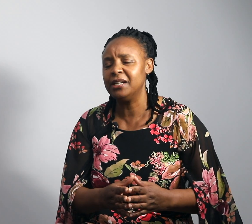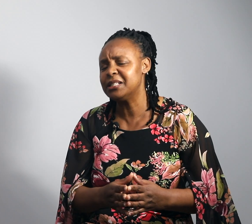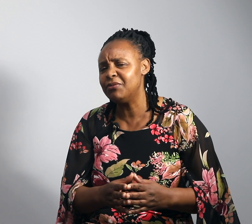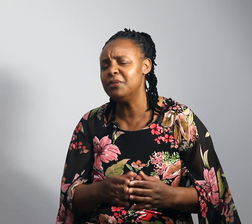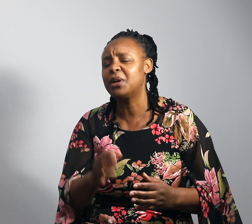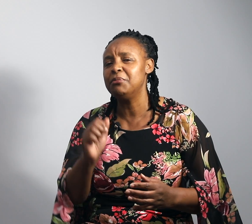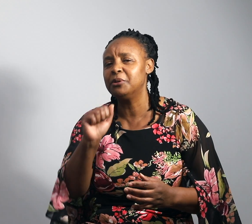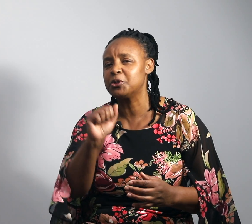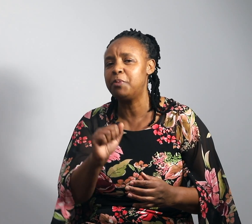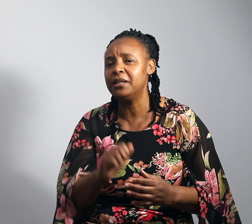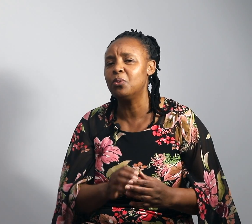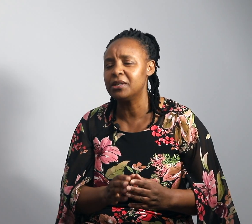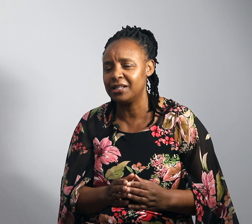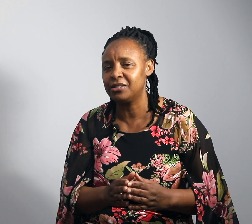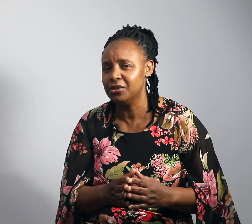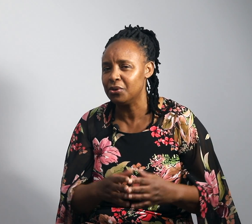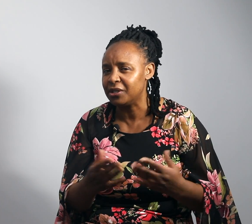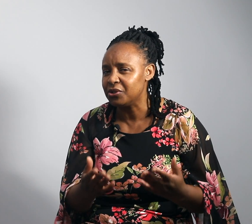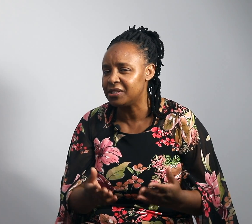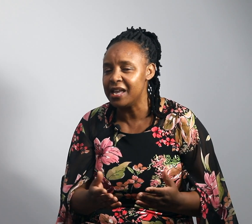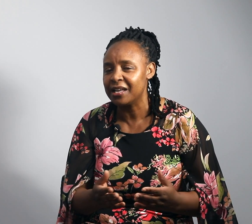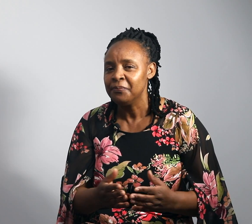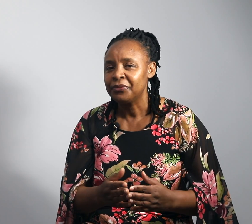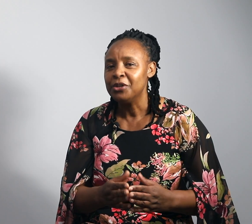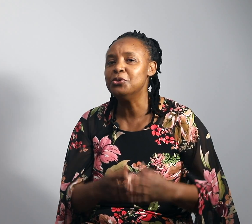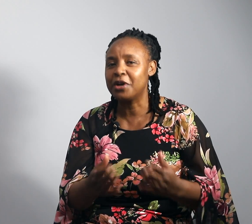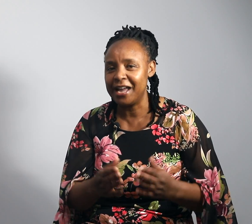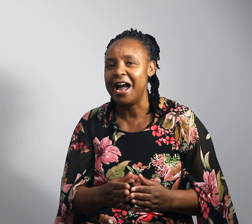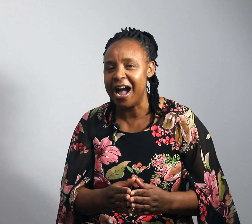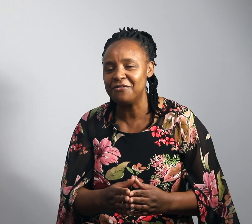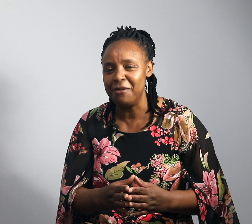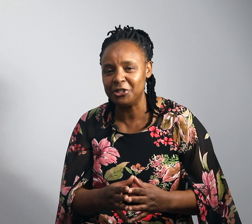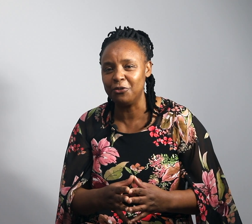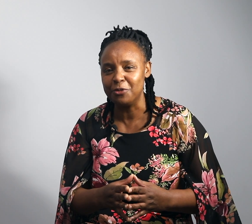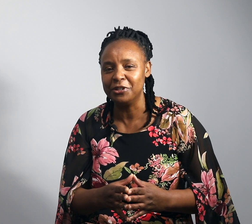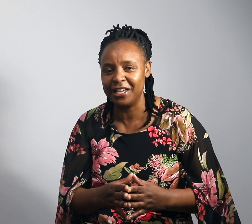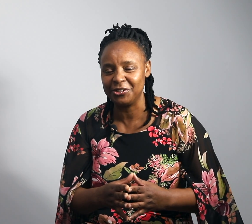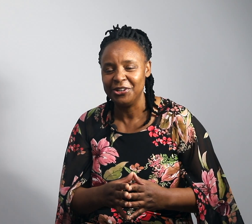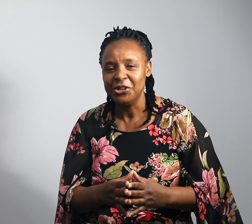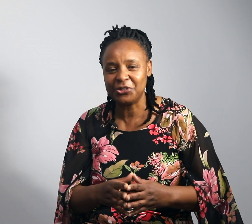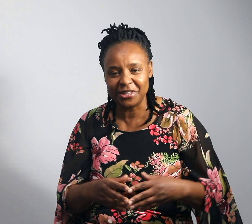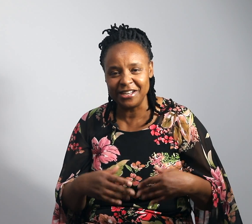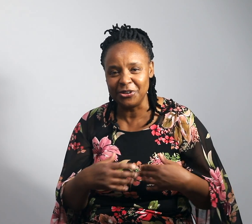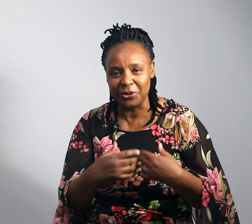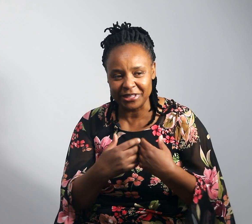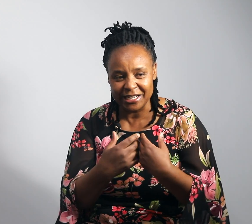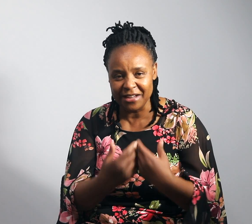least even if you can be able to spell the words that that you're saying, you can have a measure of communication. So then, the